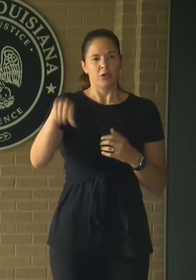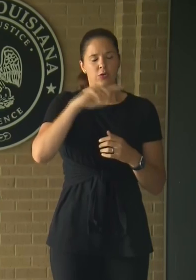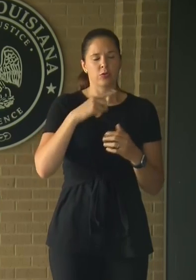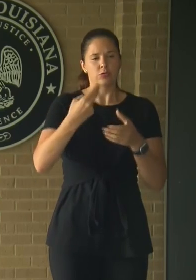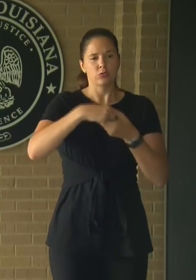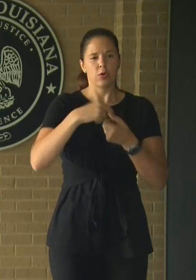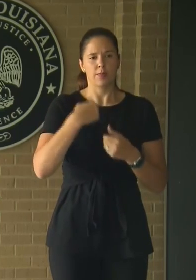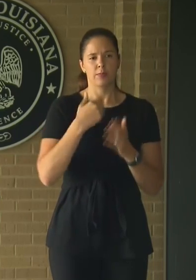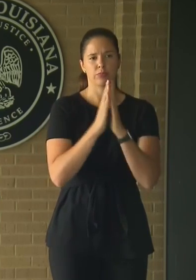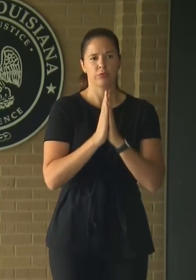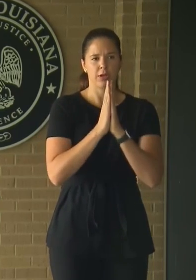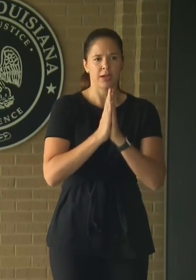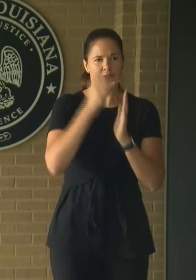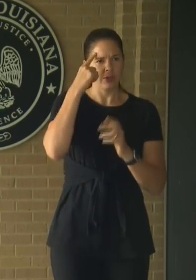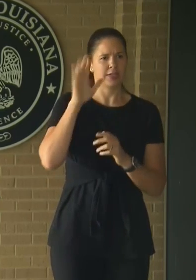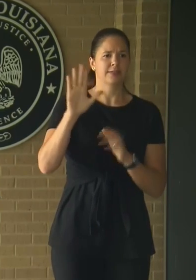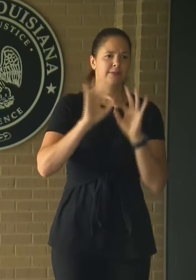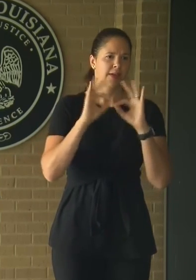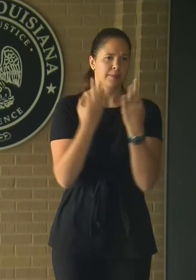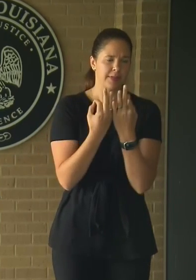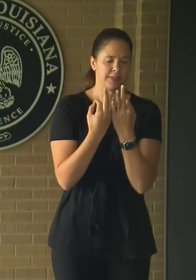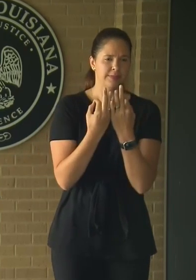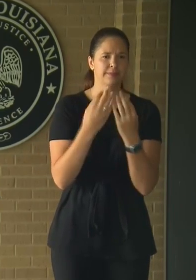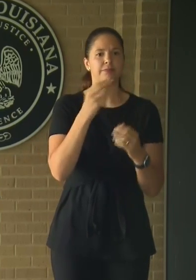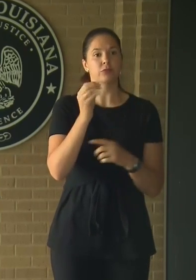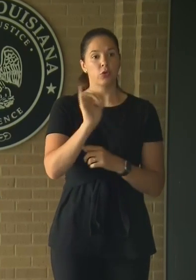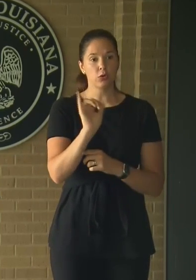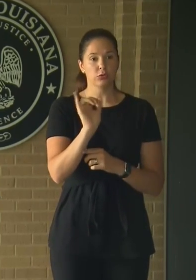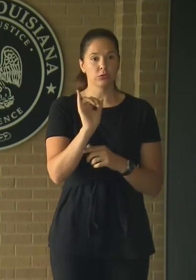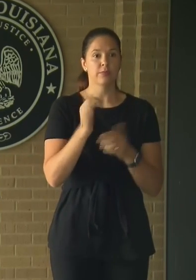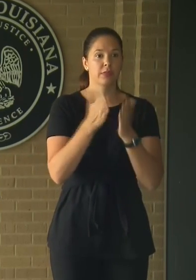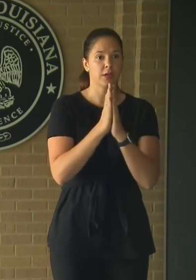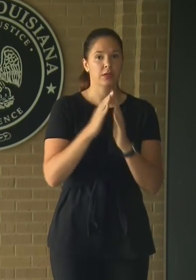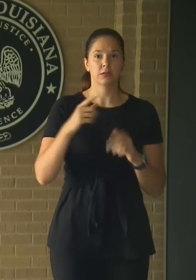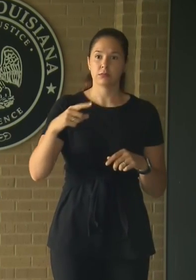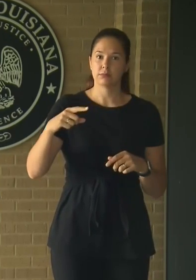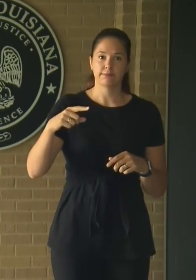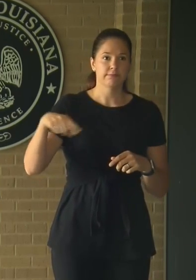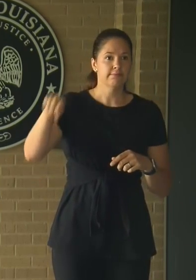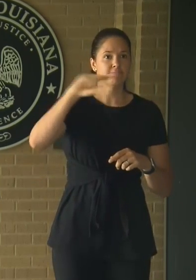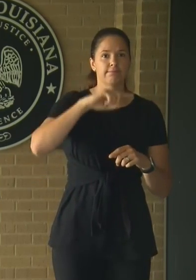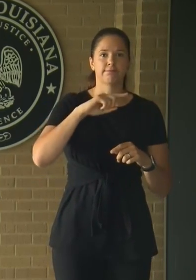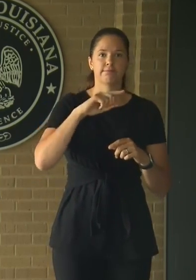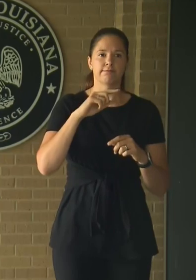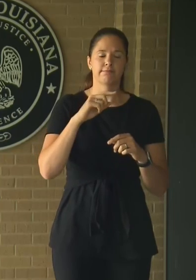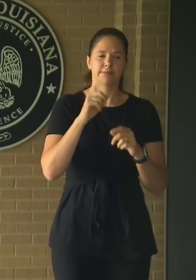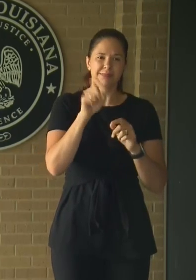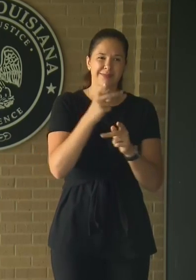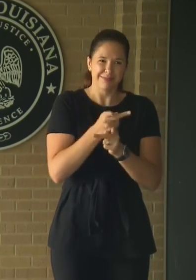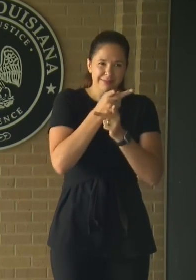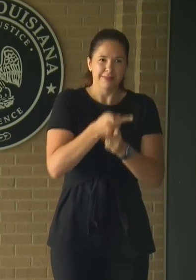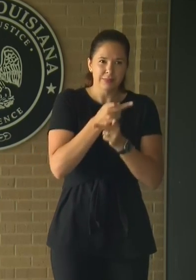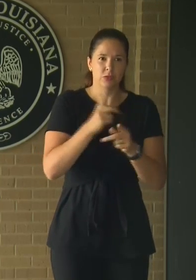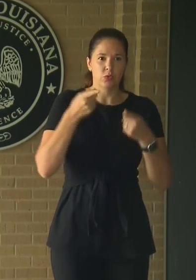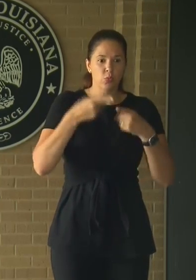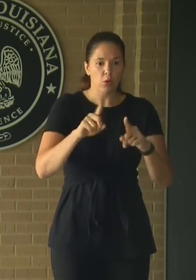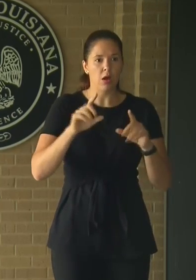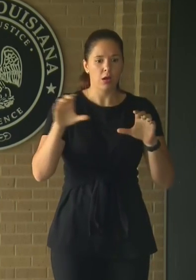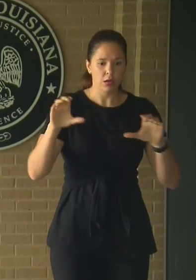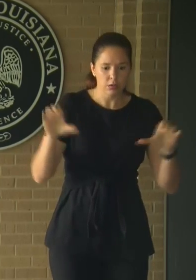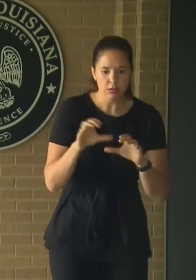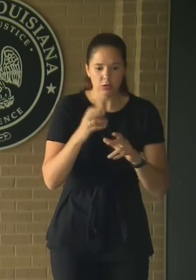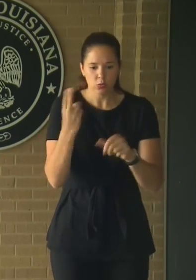praying for his family, and then also ask everyone to exercise extreme caution dealing with generators, both where